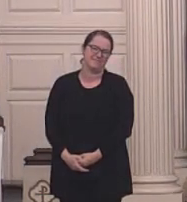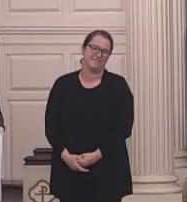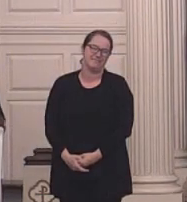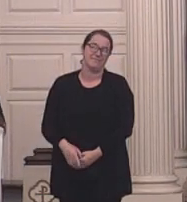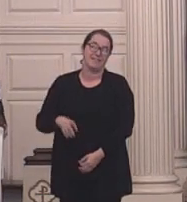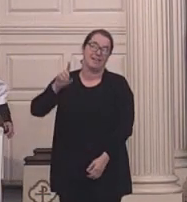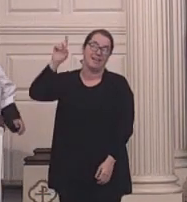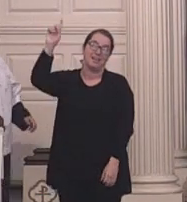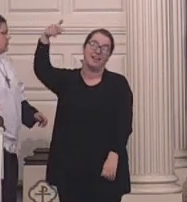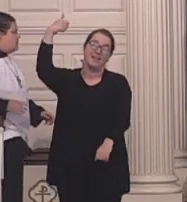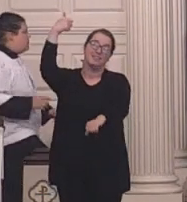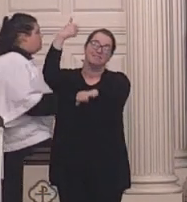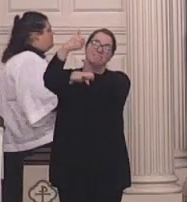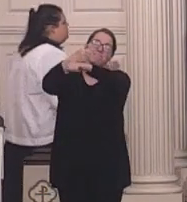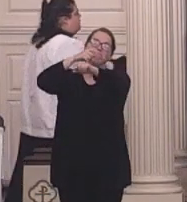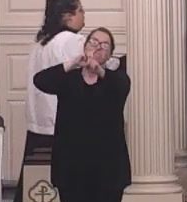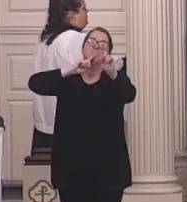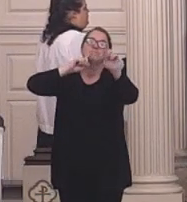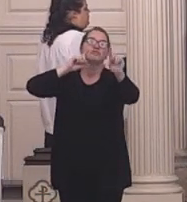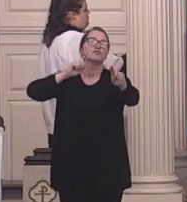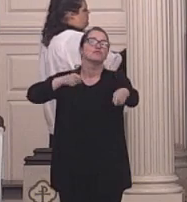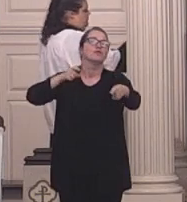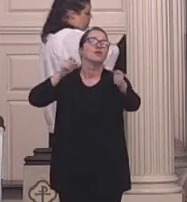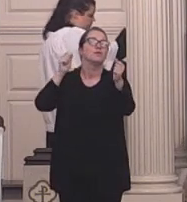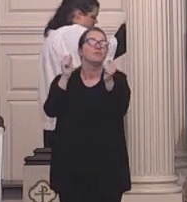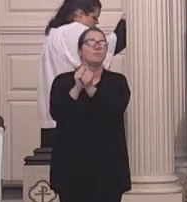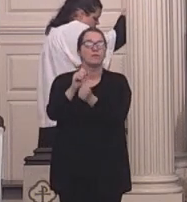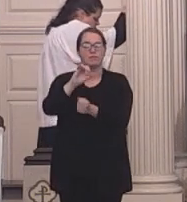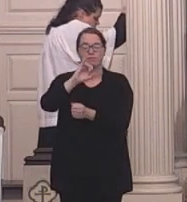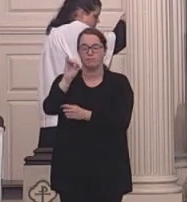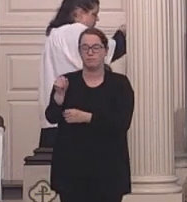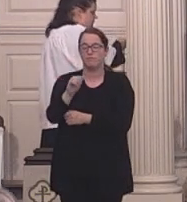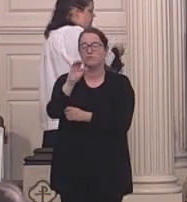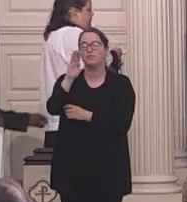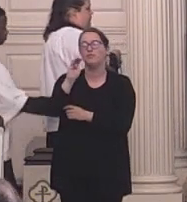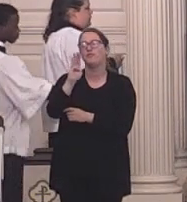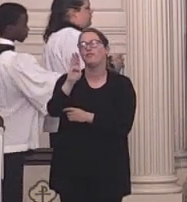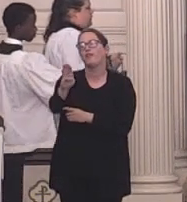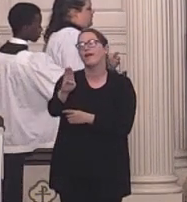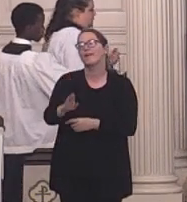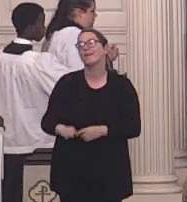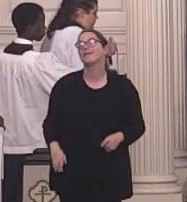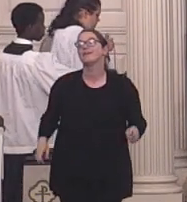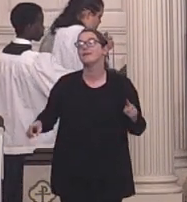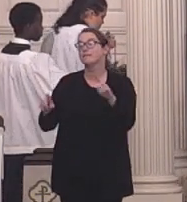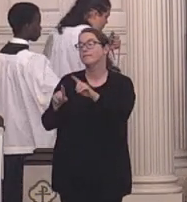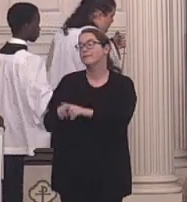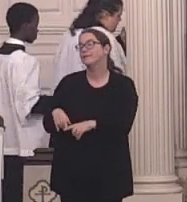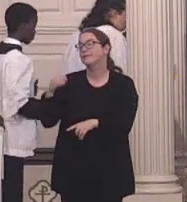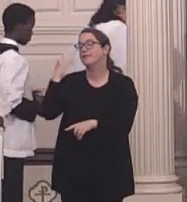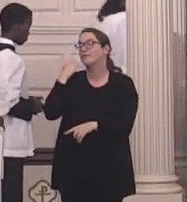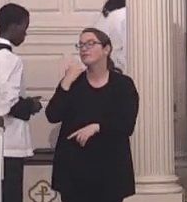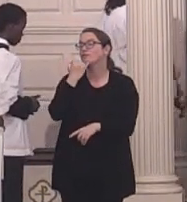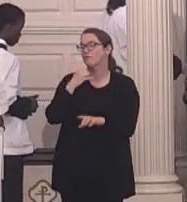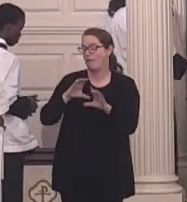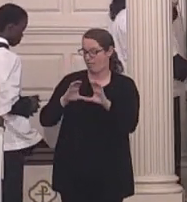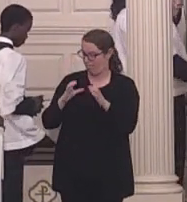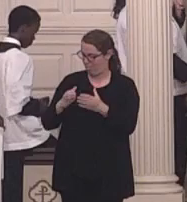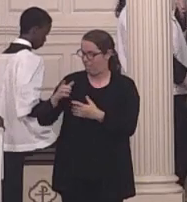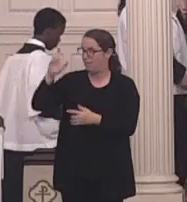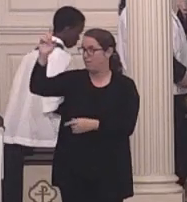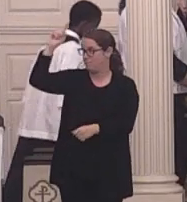established a decree in Jacob. In Israel he set up a